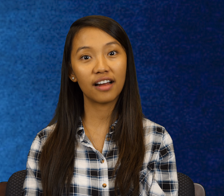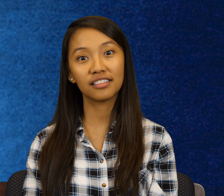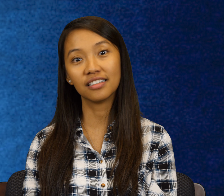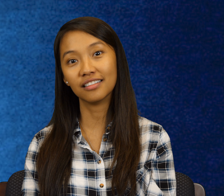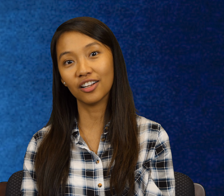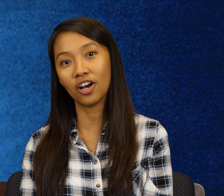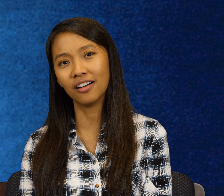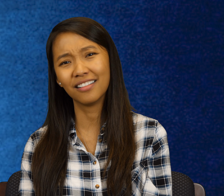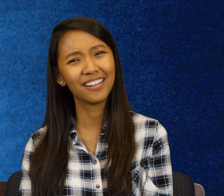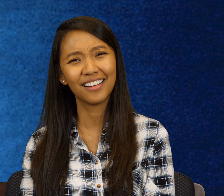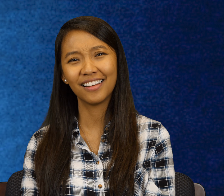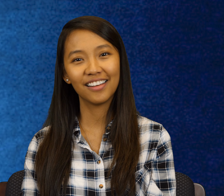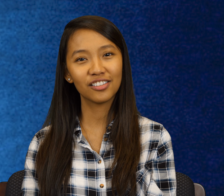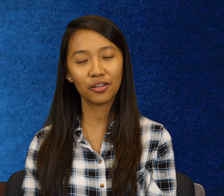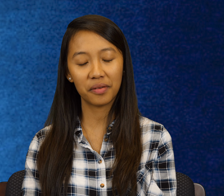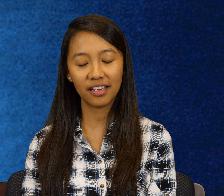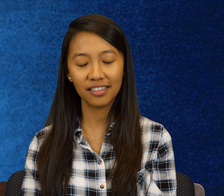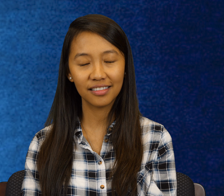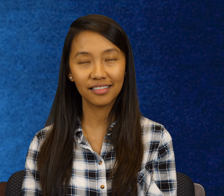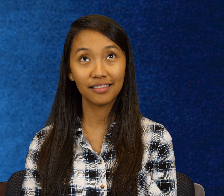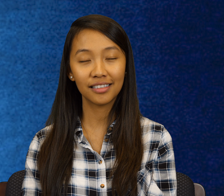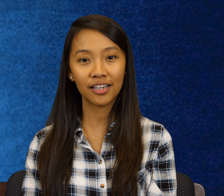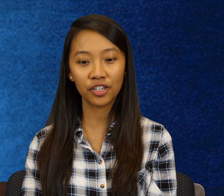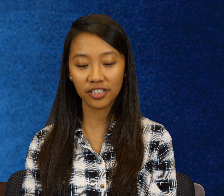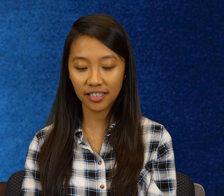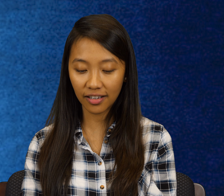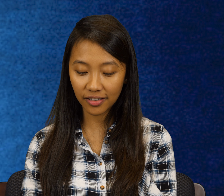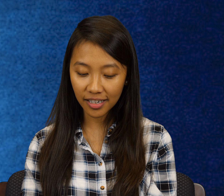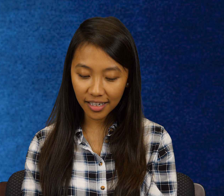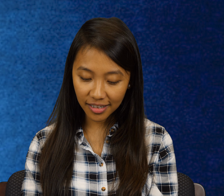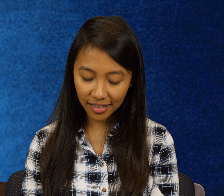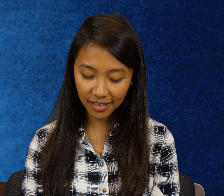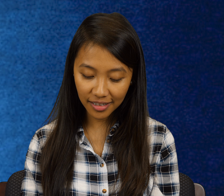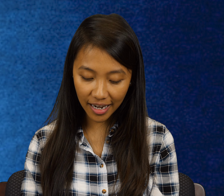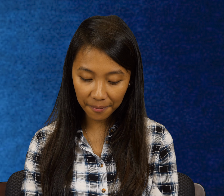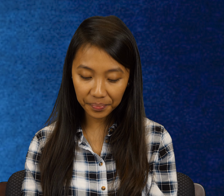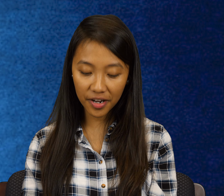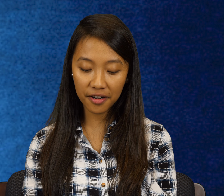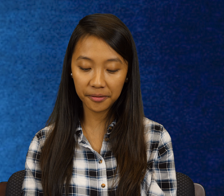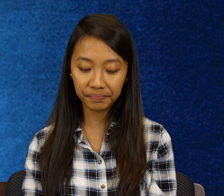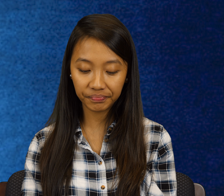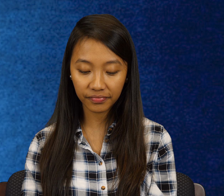dragged along. It took me 10 years to say it.